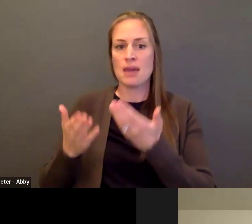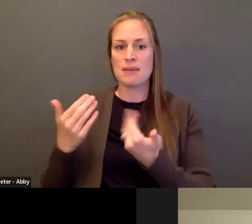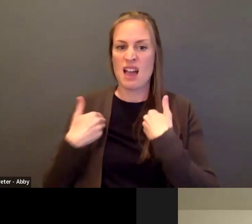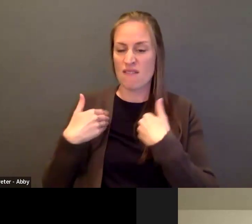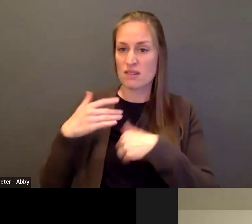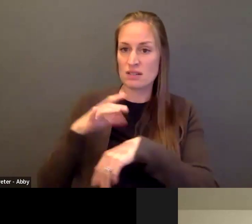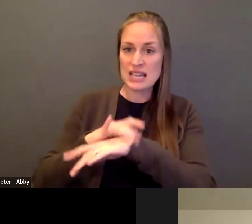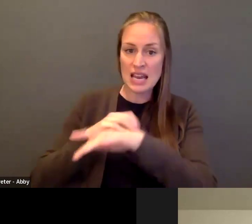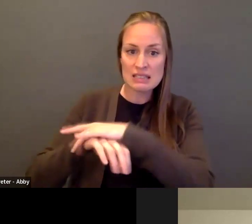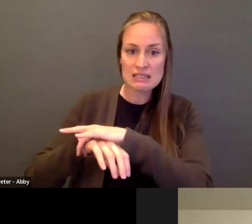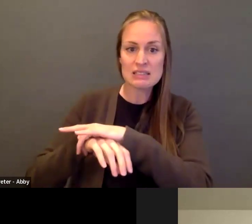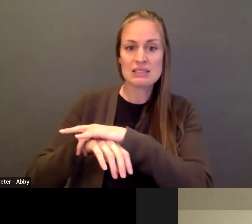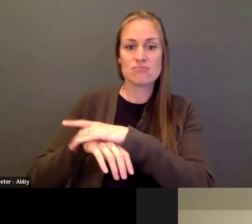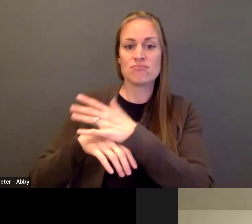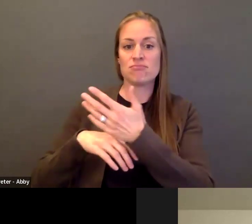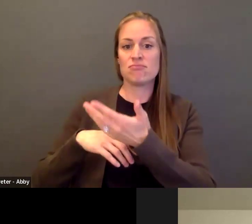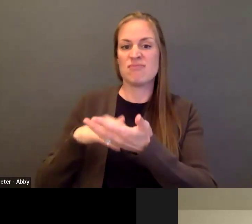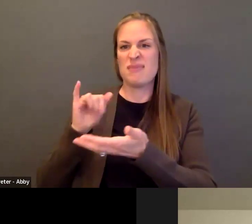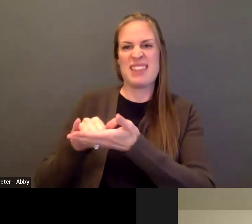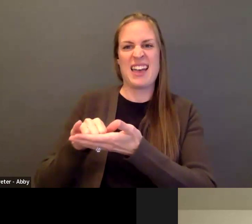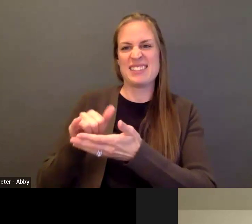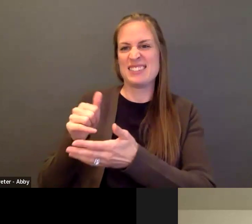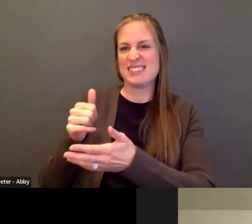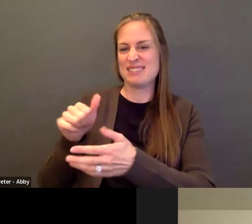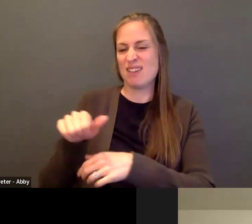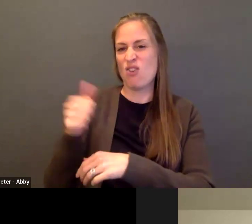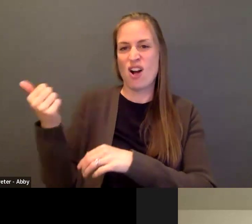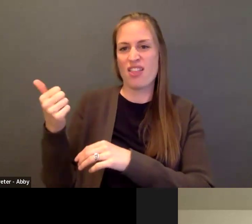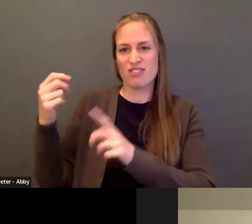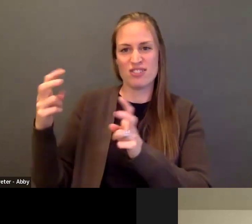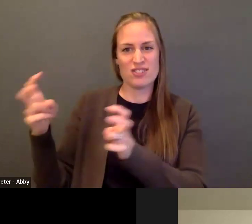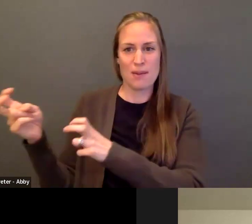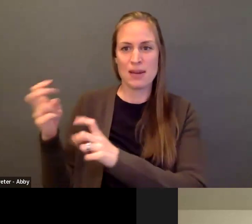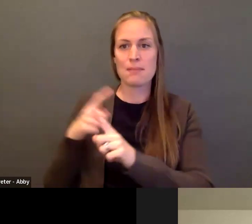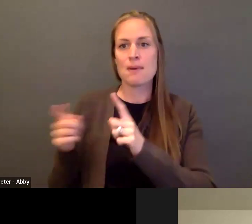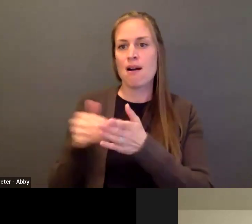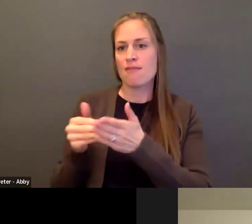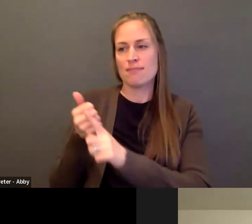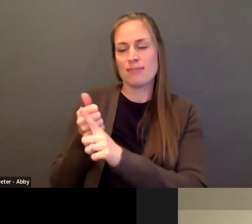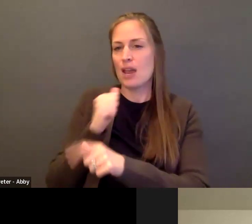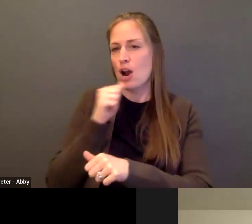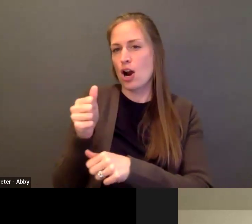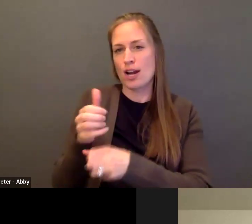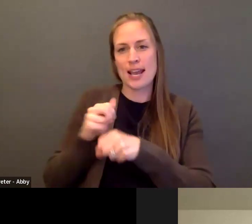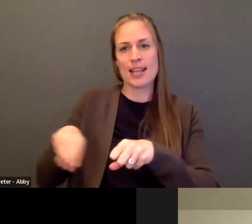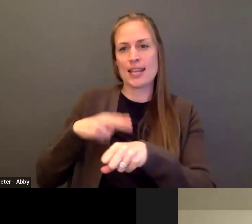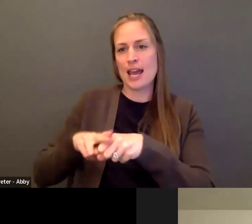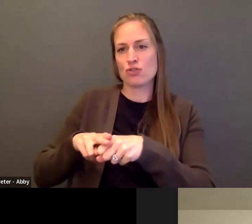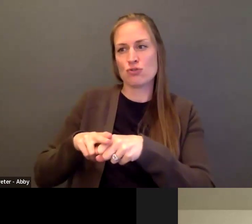kettle of fish, and that system, but then a lot of the time, they aren't getting the natural consequences that